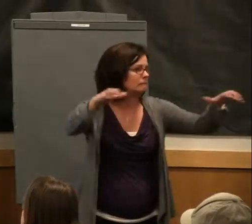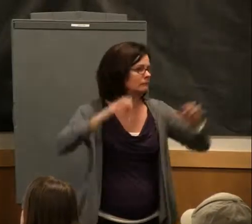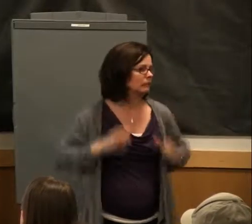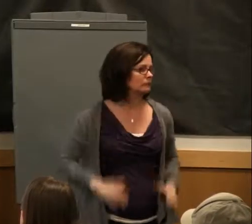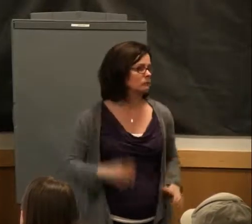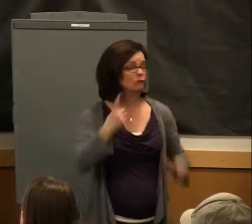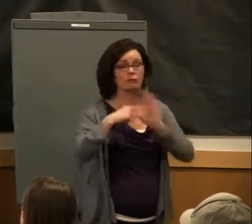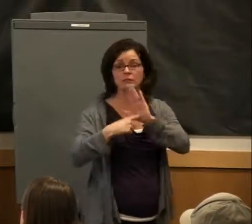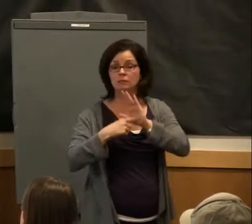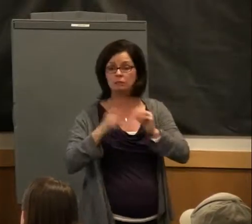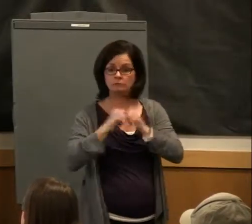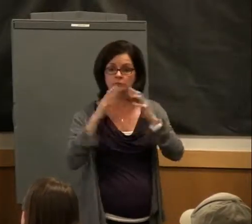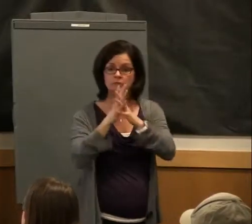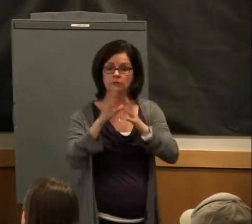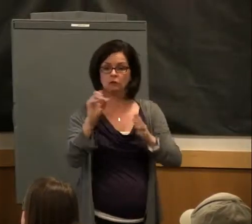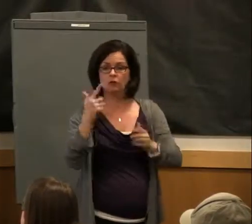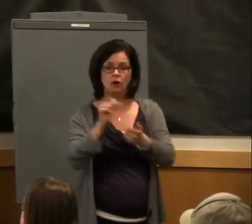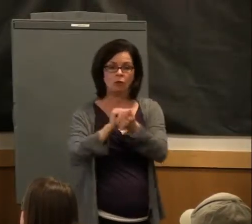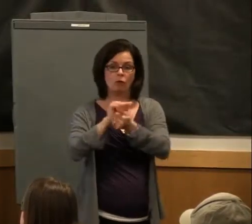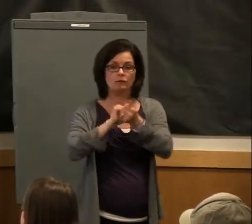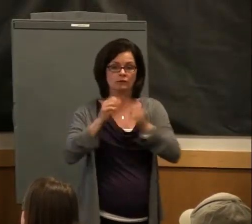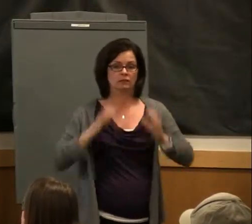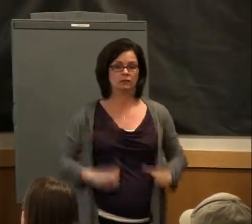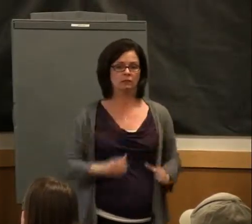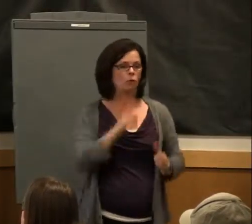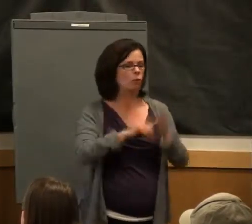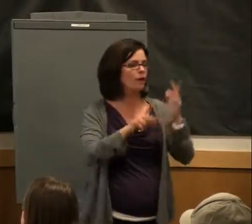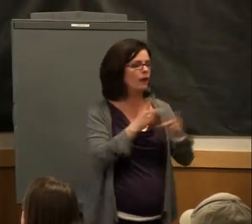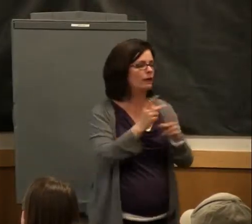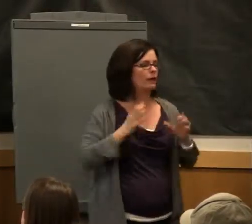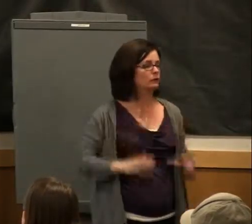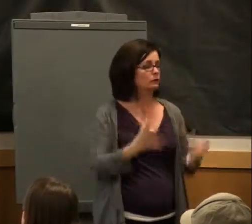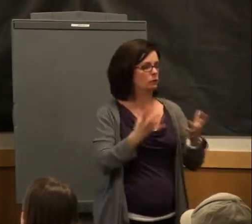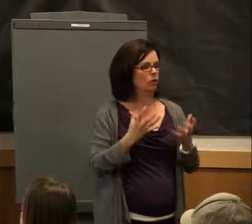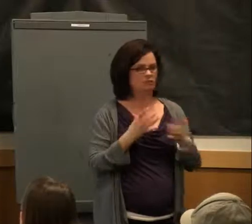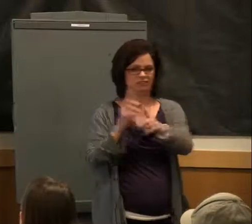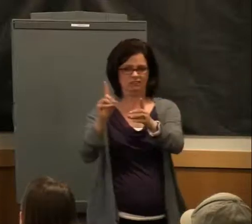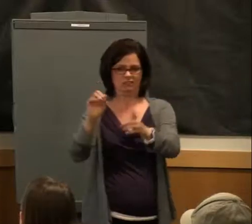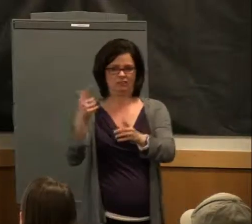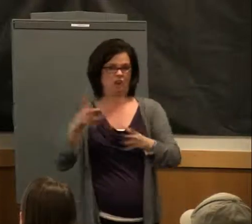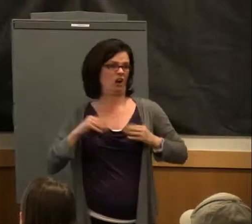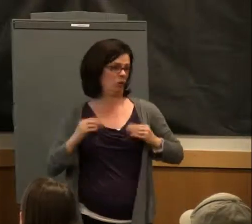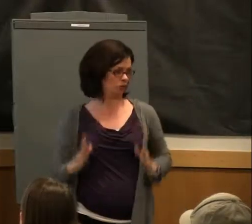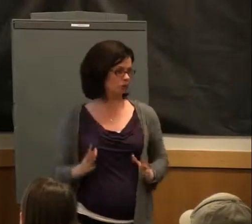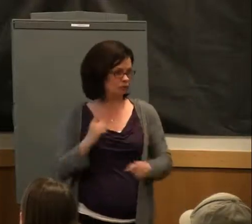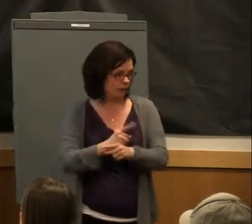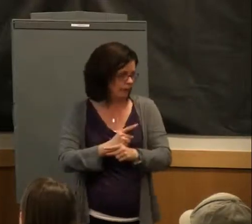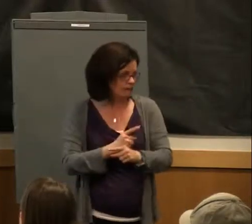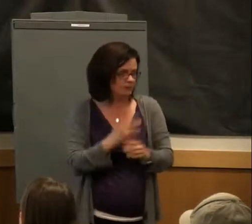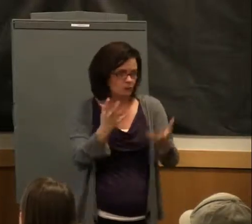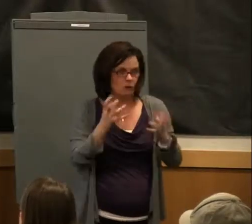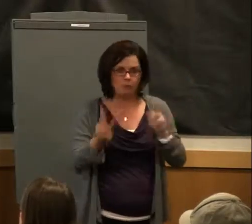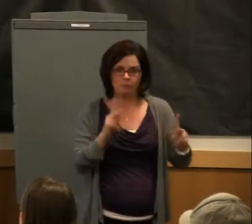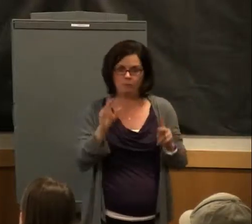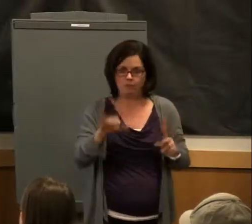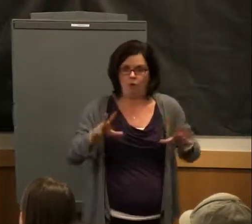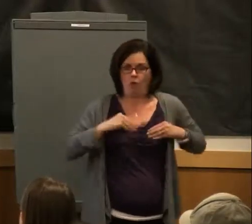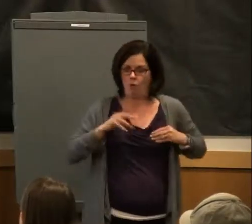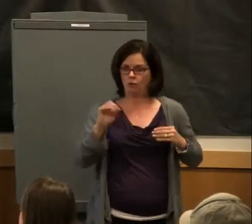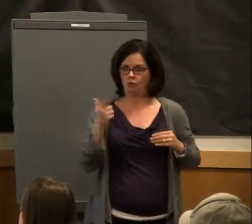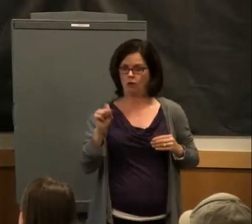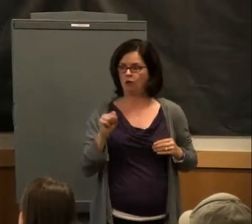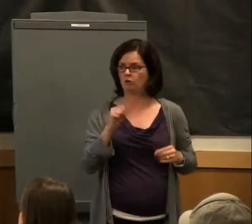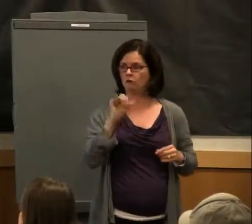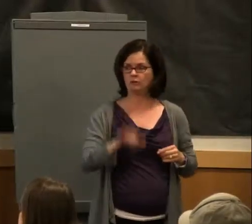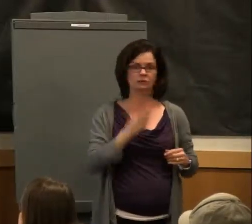if you're in the dog wash business, what kind of customers are you looking for? Dog owners. People who own dogs. That's probably a good way to go,